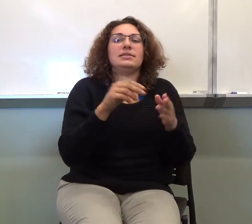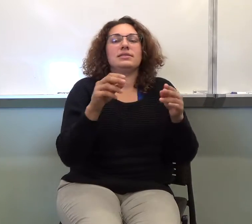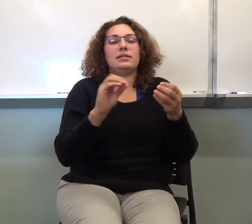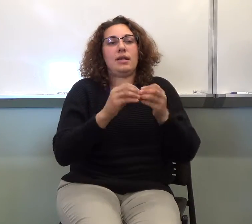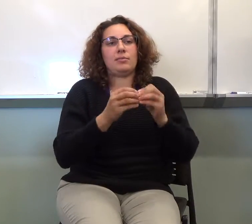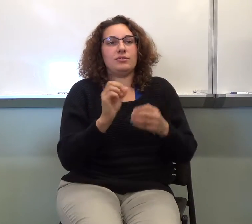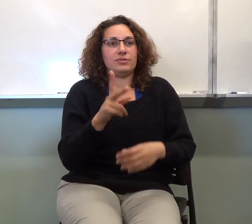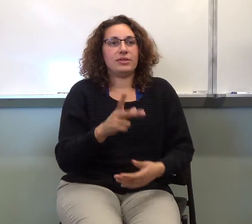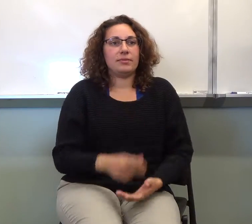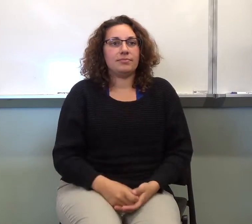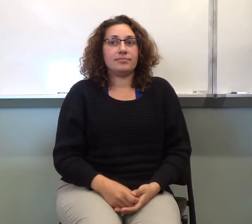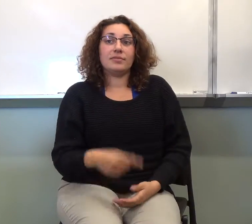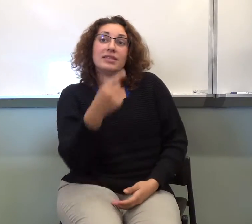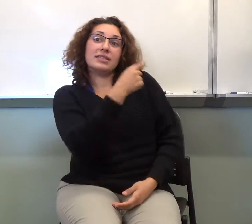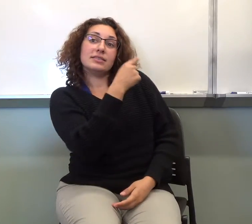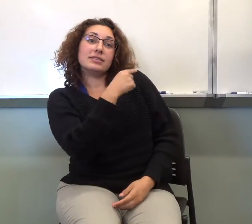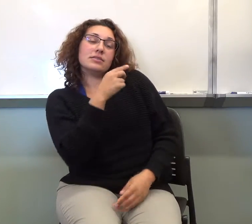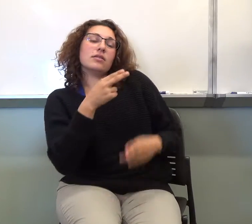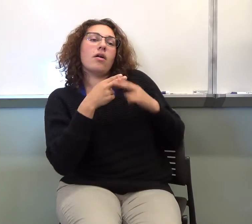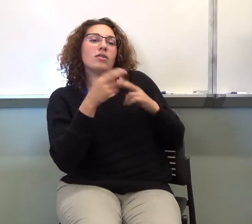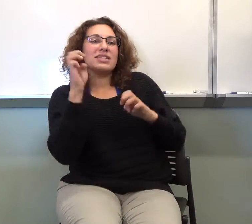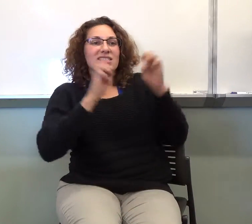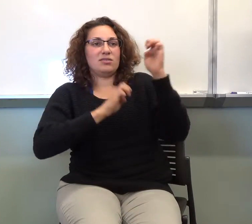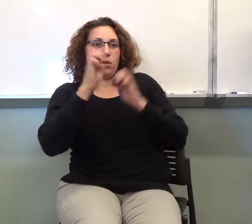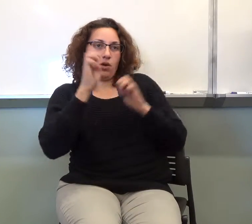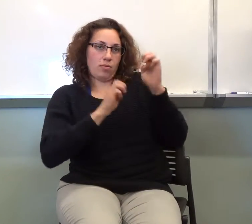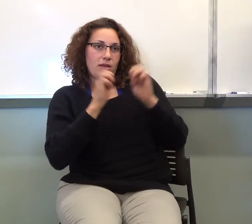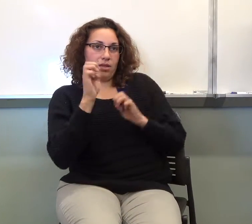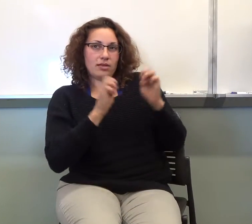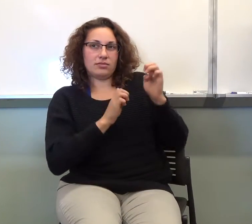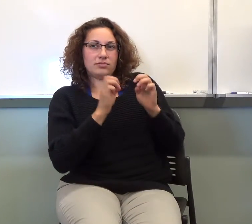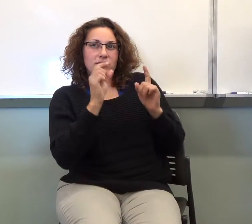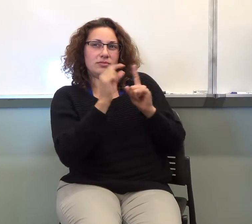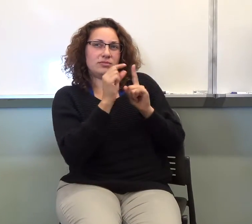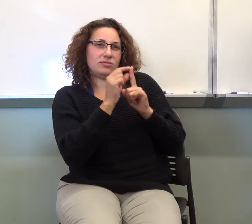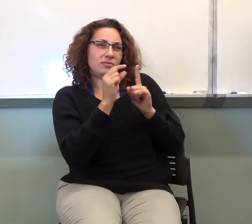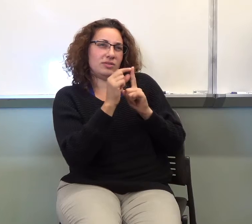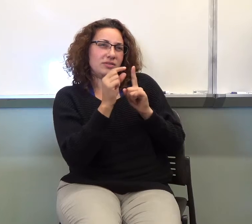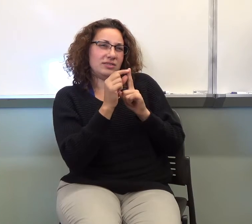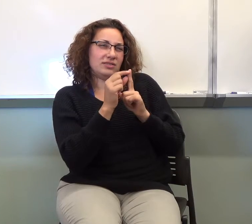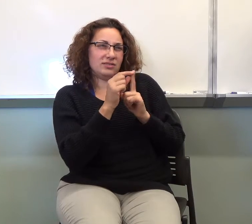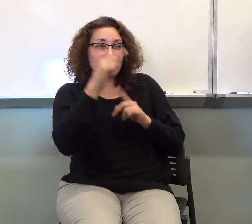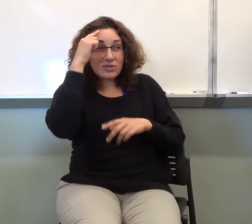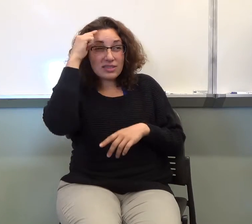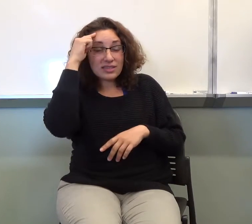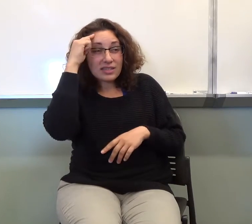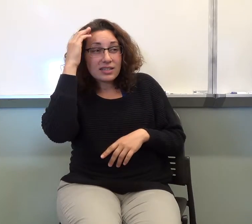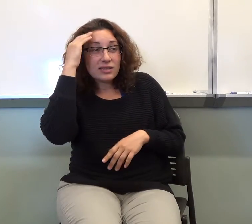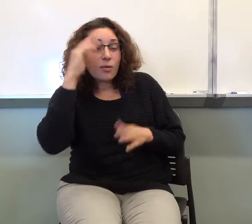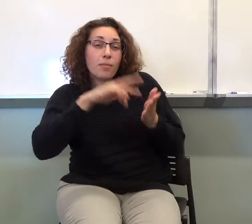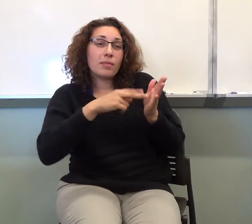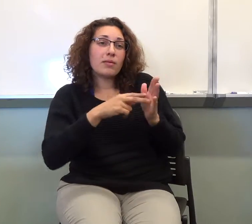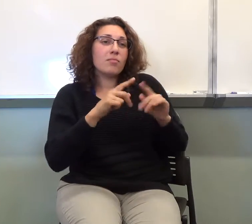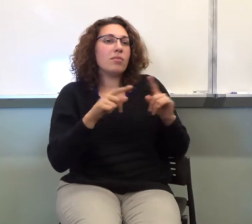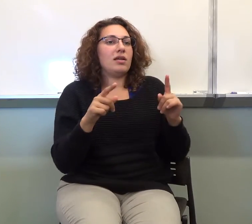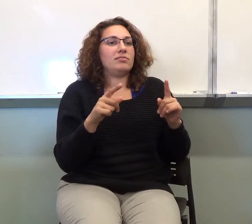called an experiment. Now these words, watch out because we think we know what these words mean. They mean different things in